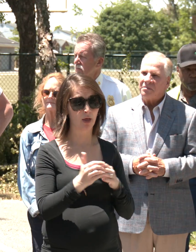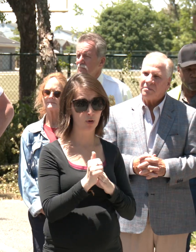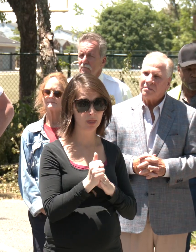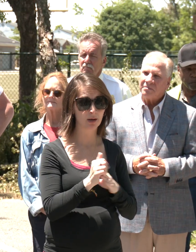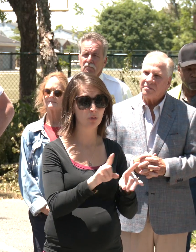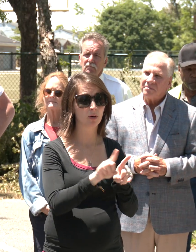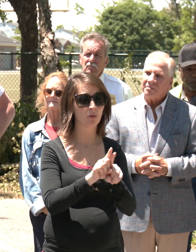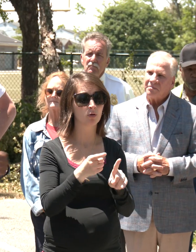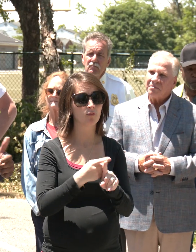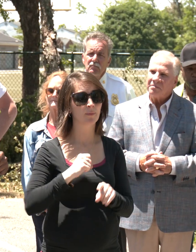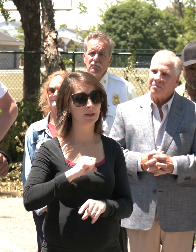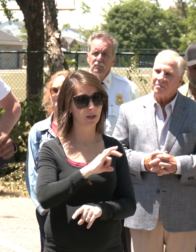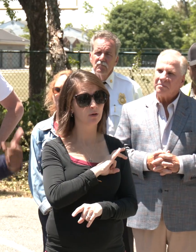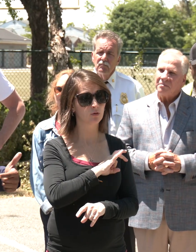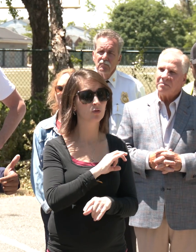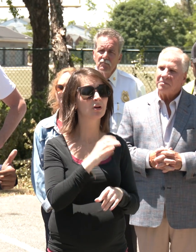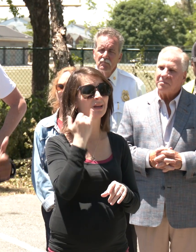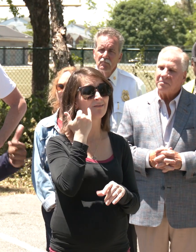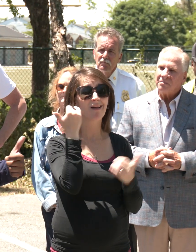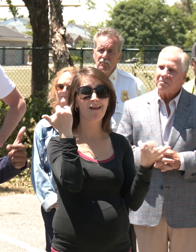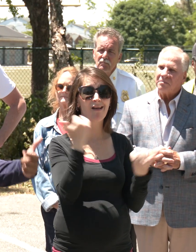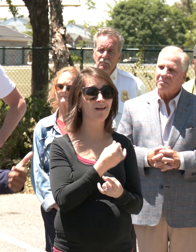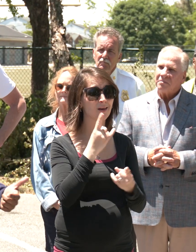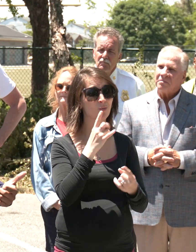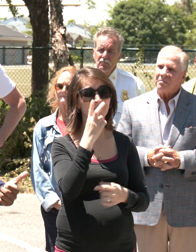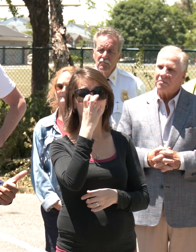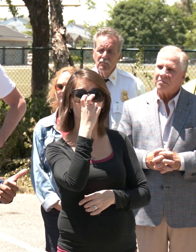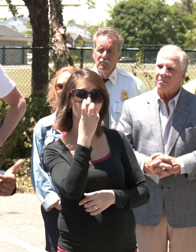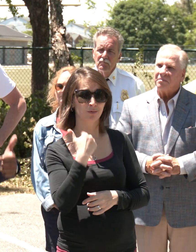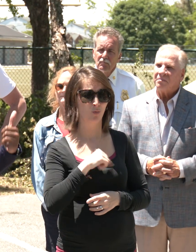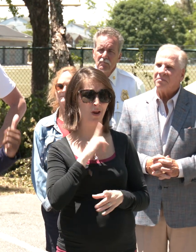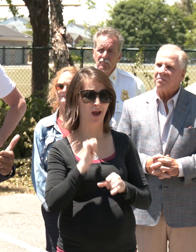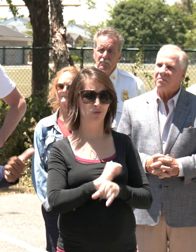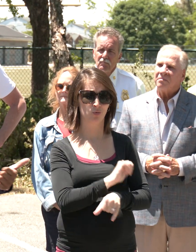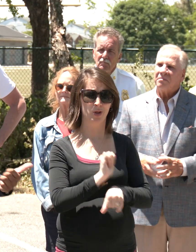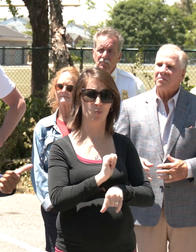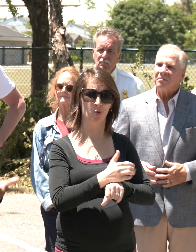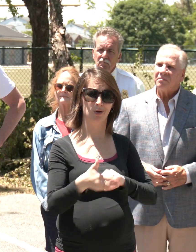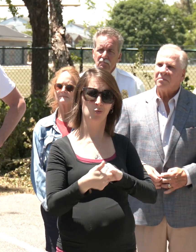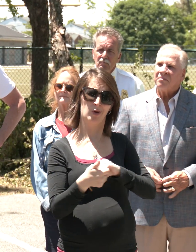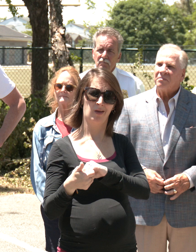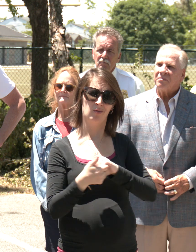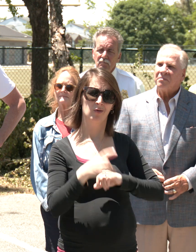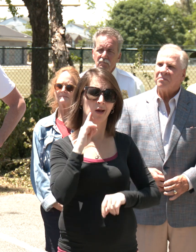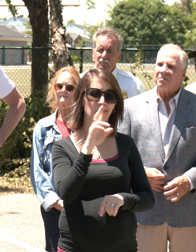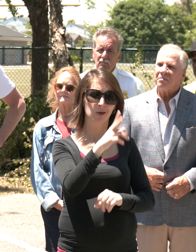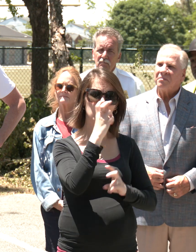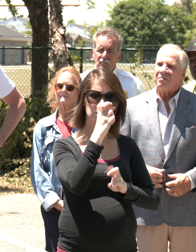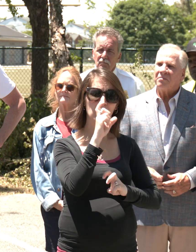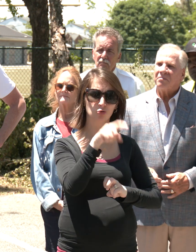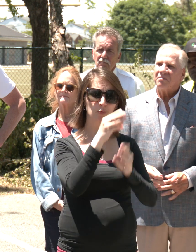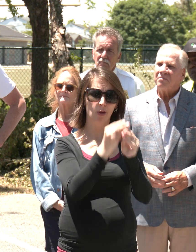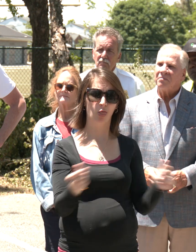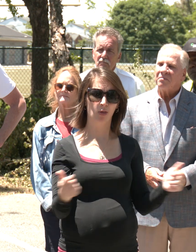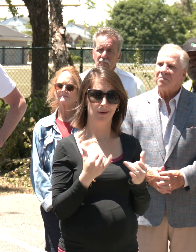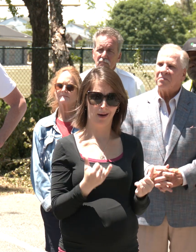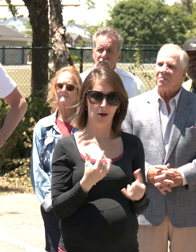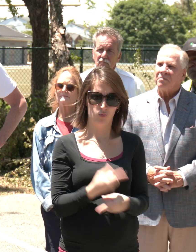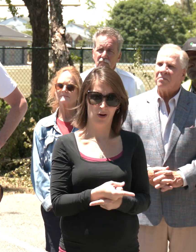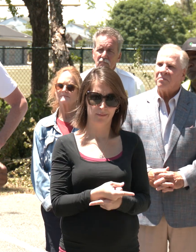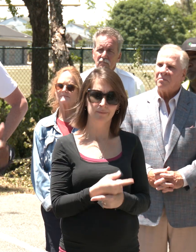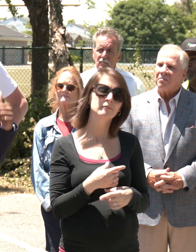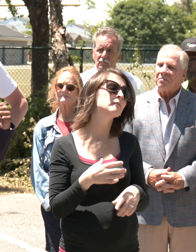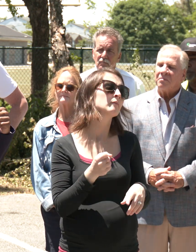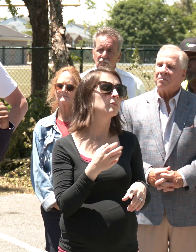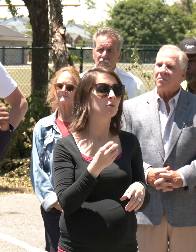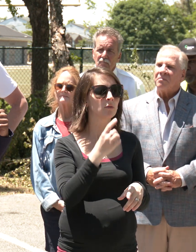the senator. If anyone questions whether we're working together, I think your question should be answered now. I don't